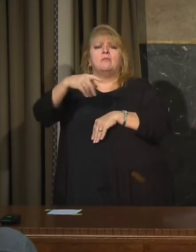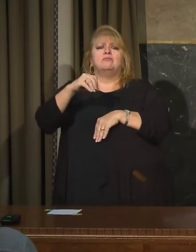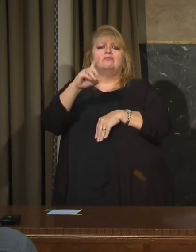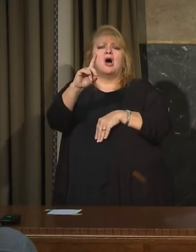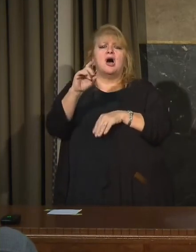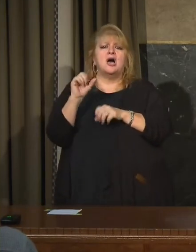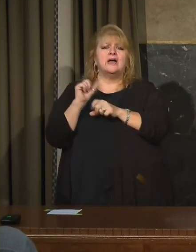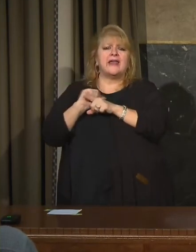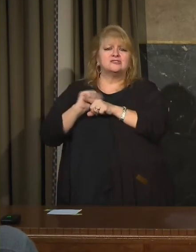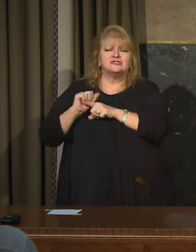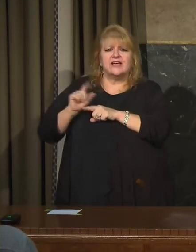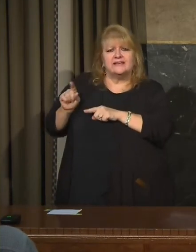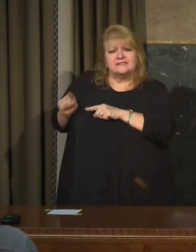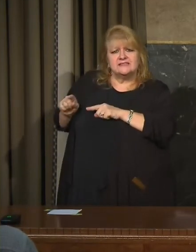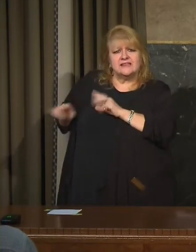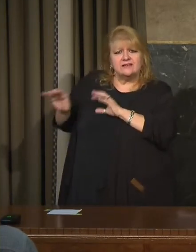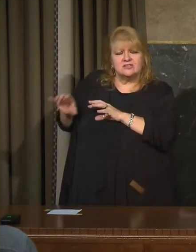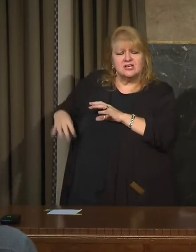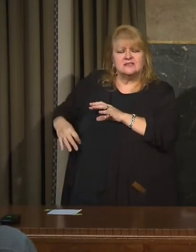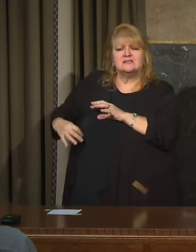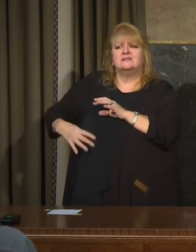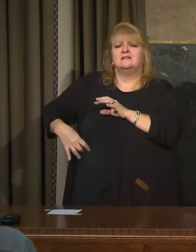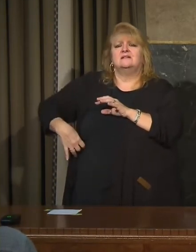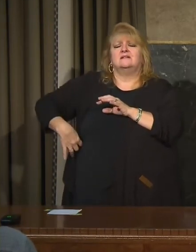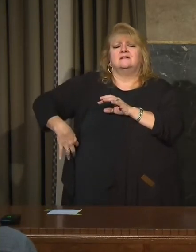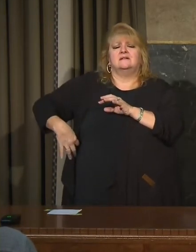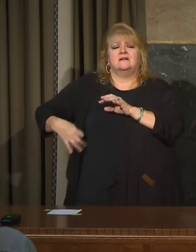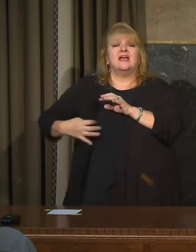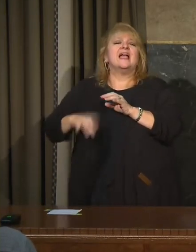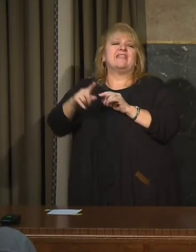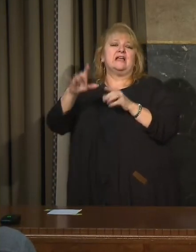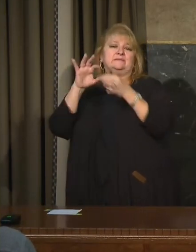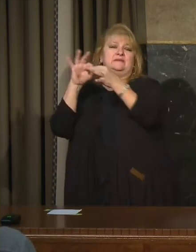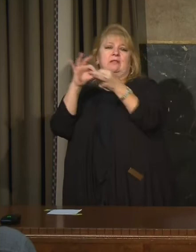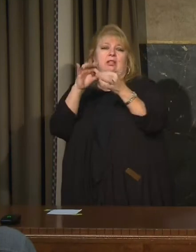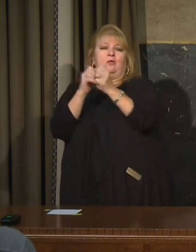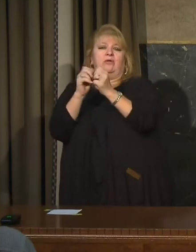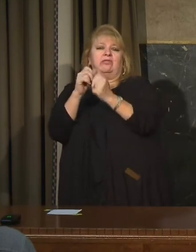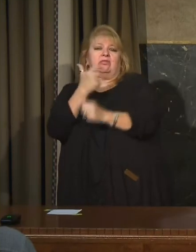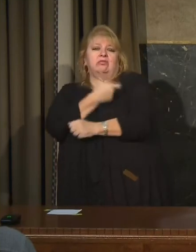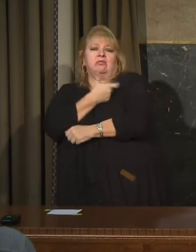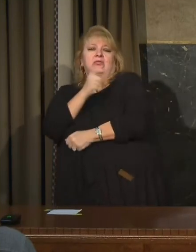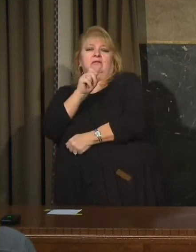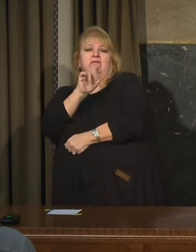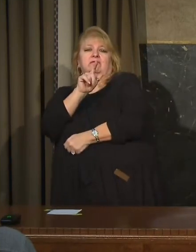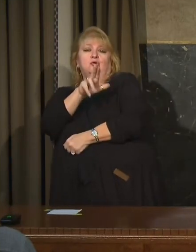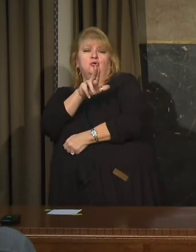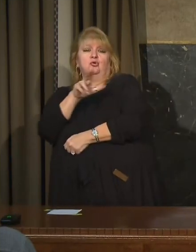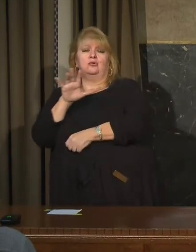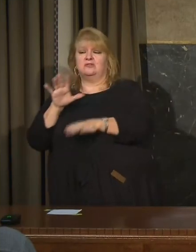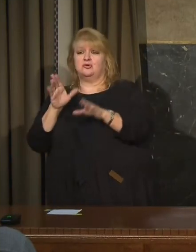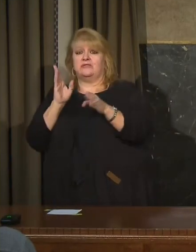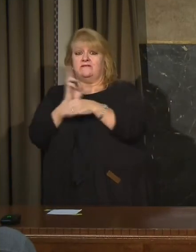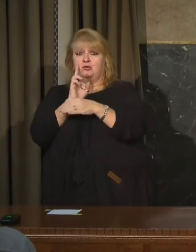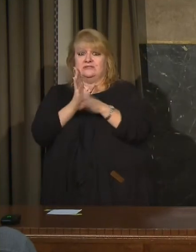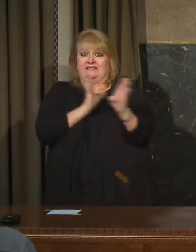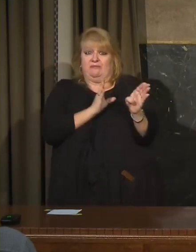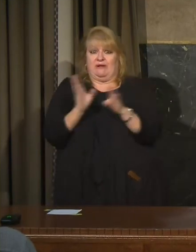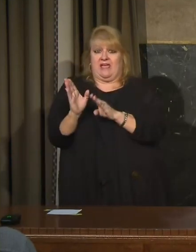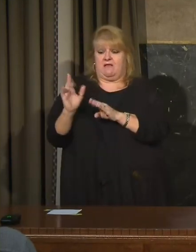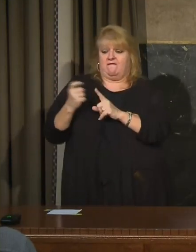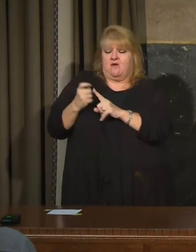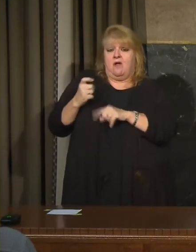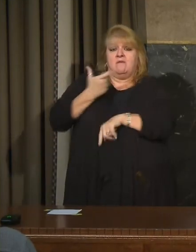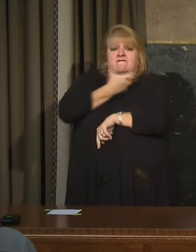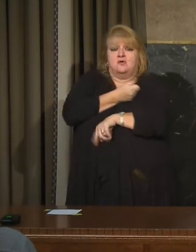mass vaccination exercises every year, usually in conjunction with the flu vaccine. So they've been, those plans are essentially ready and they